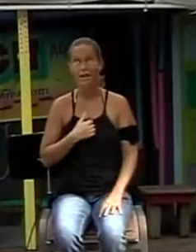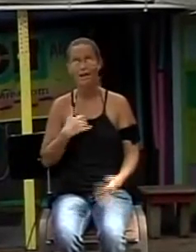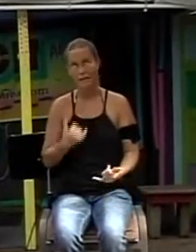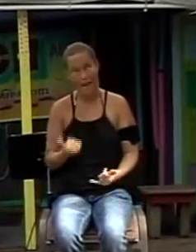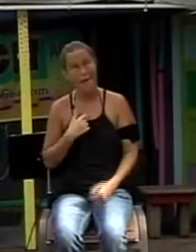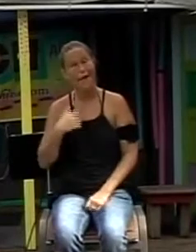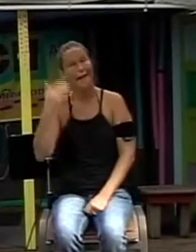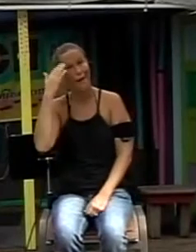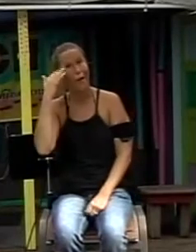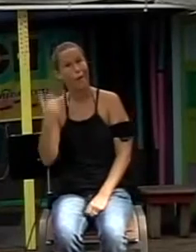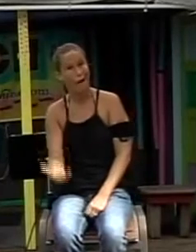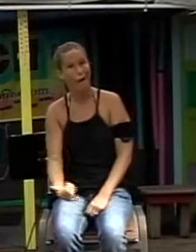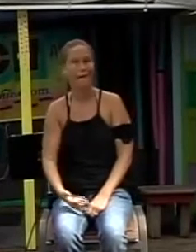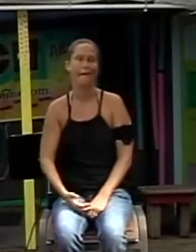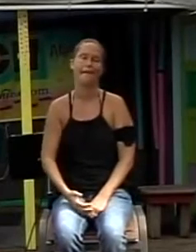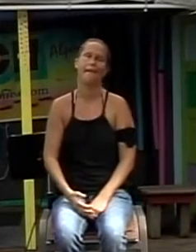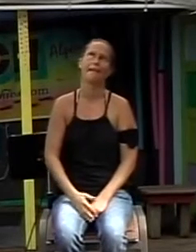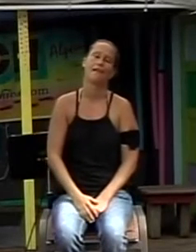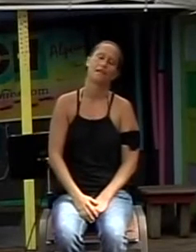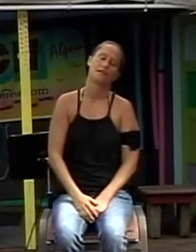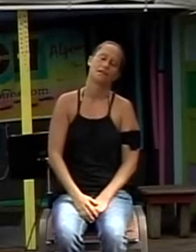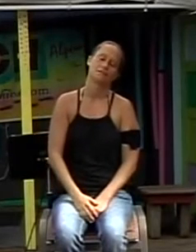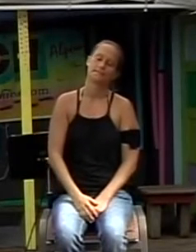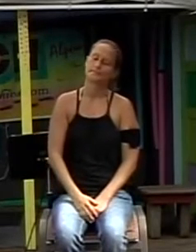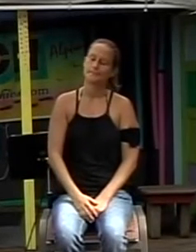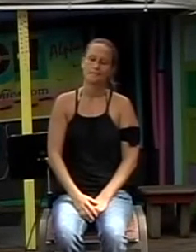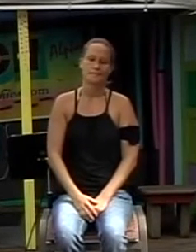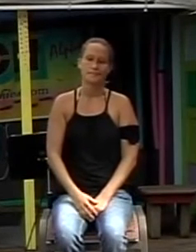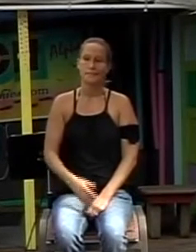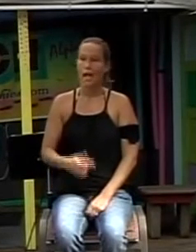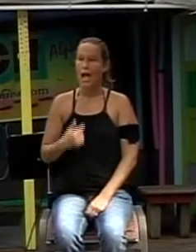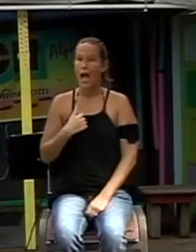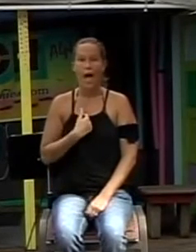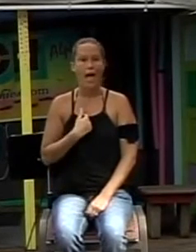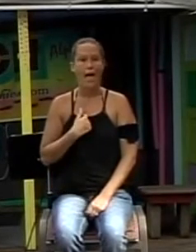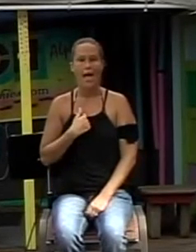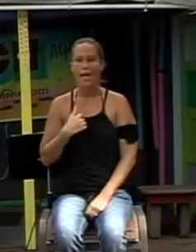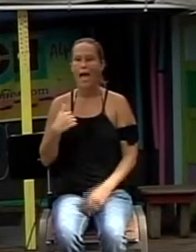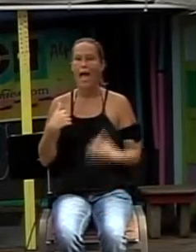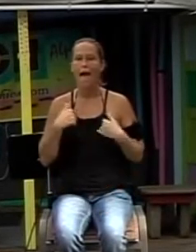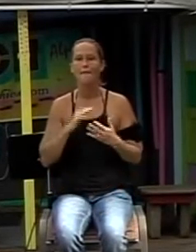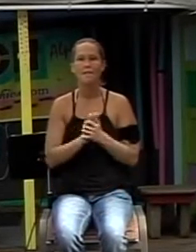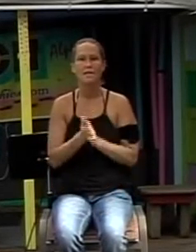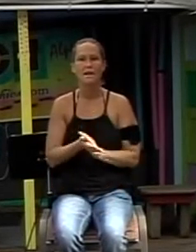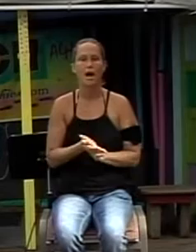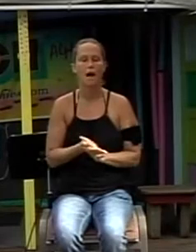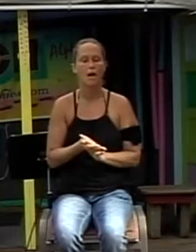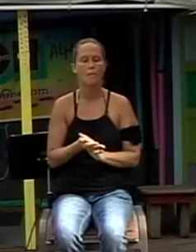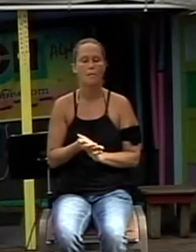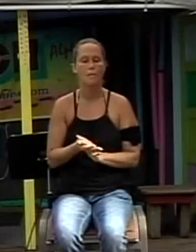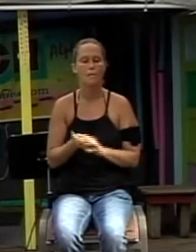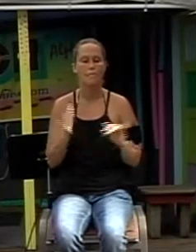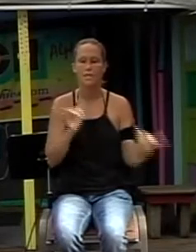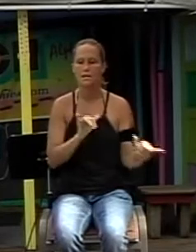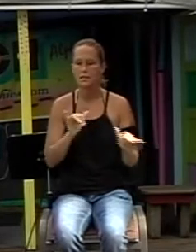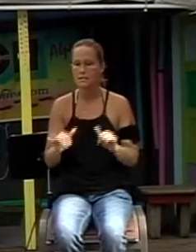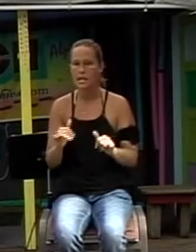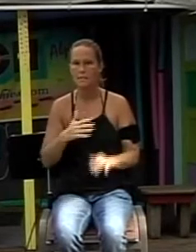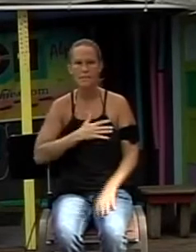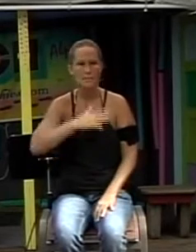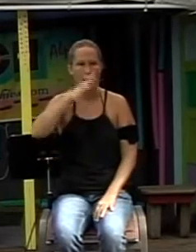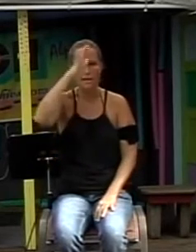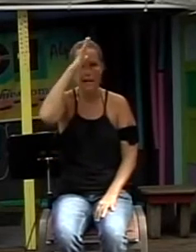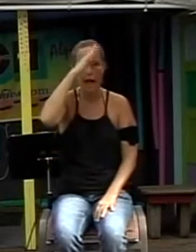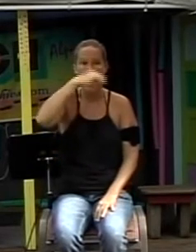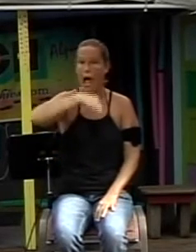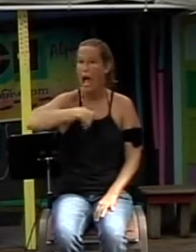How could I be the very thing that I told myself I never want to be? I don't ever want to be like him.